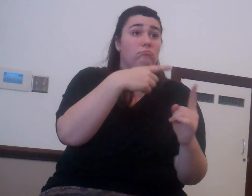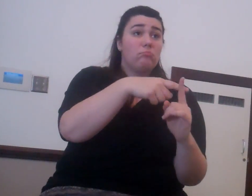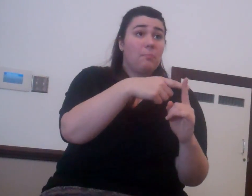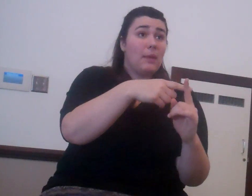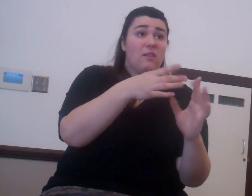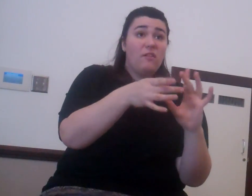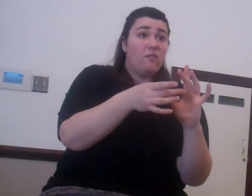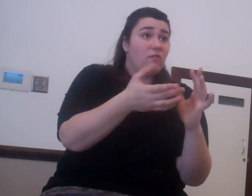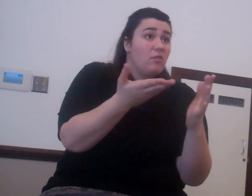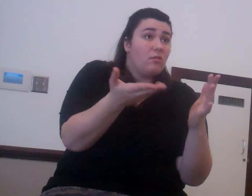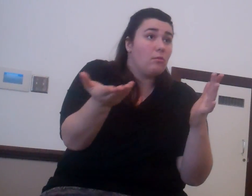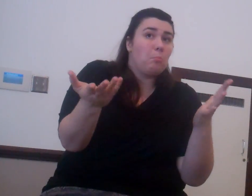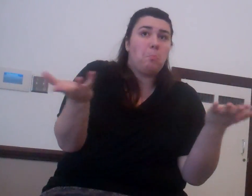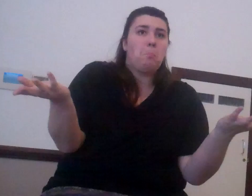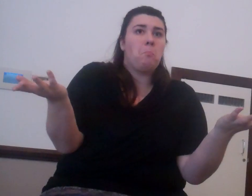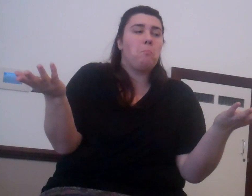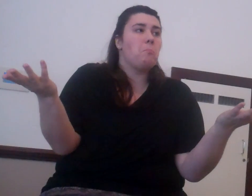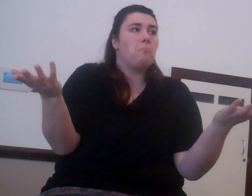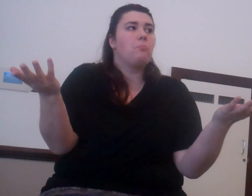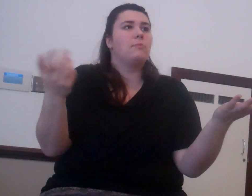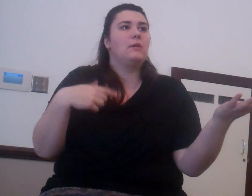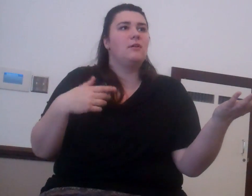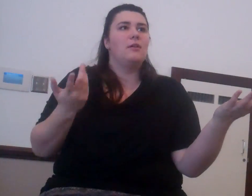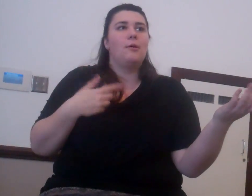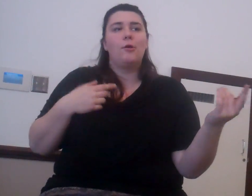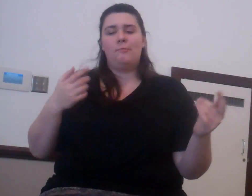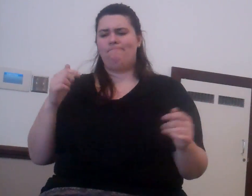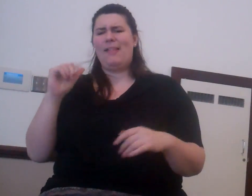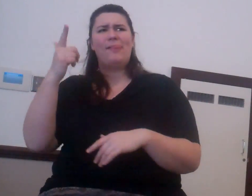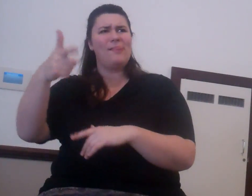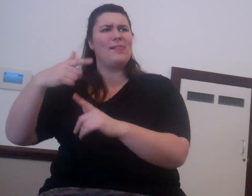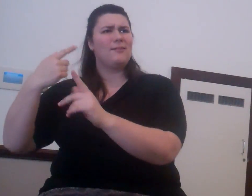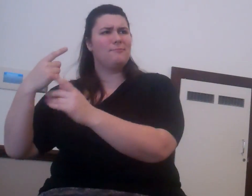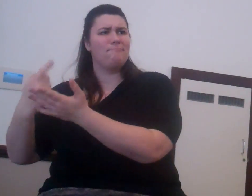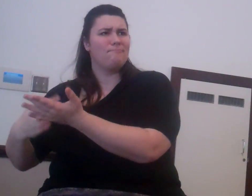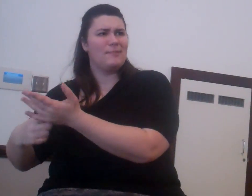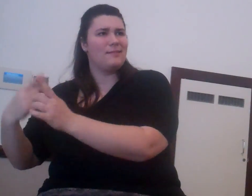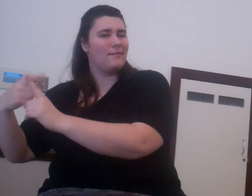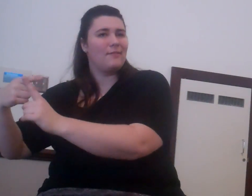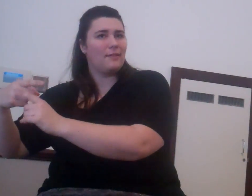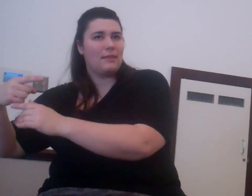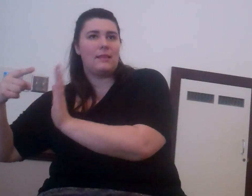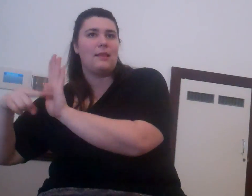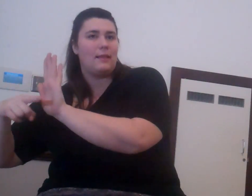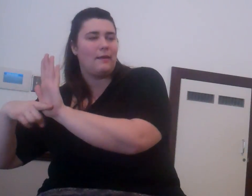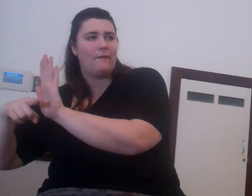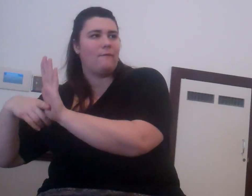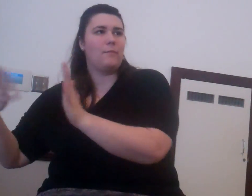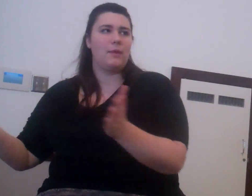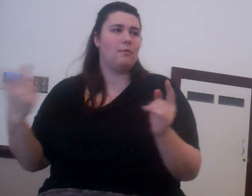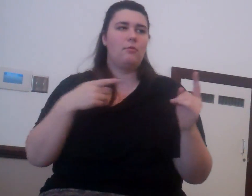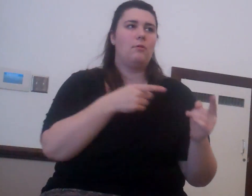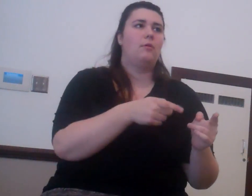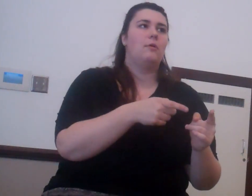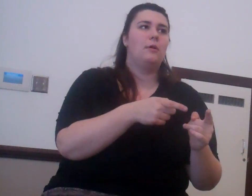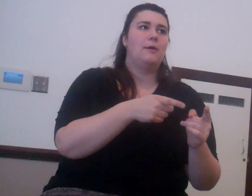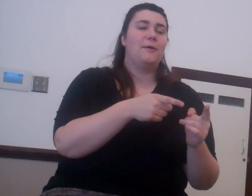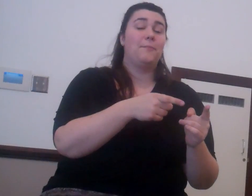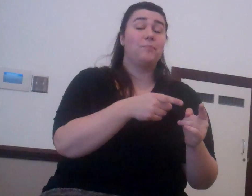get to the negatives in a minute, but there's got to be some good things. Yeah. It kind of kept things exciting because you might not actually